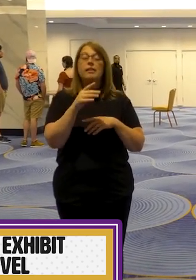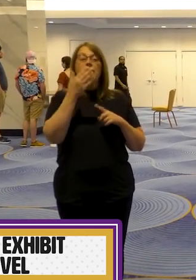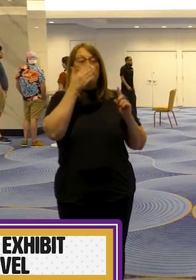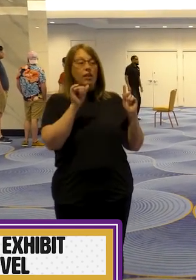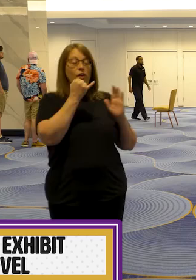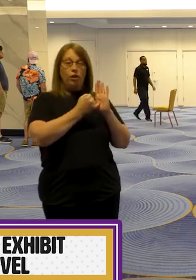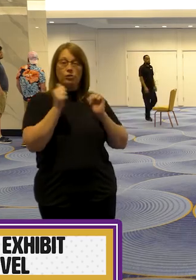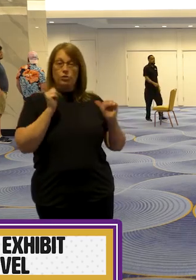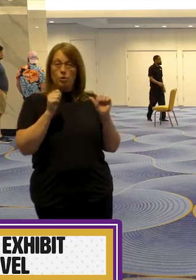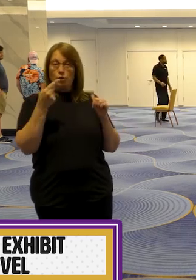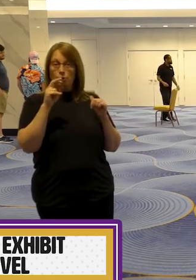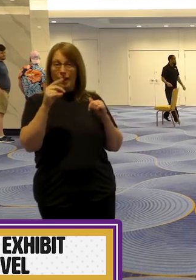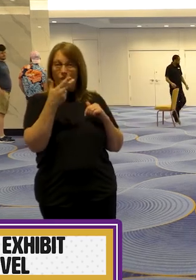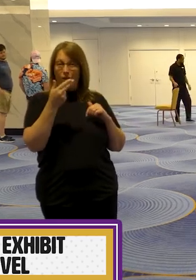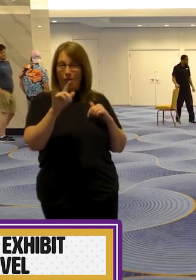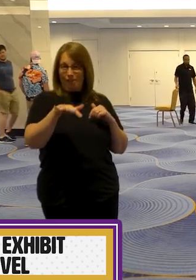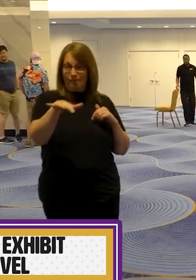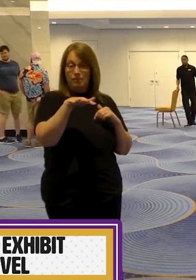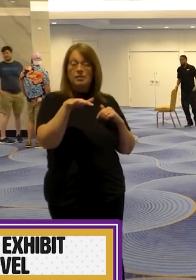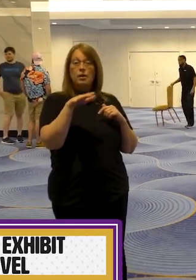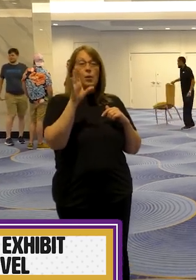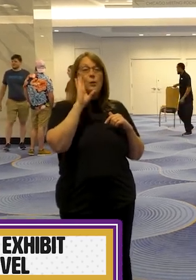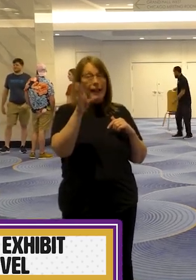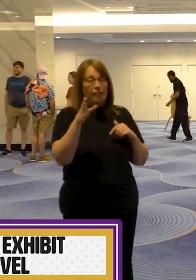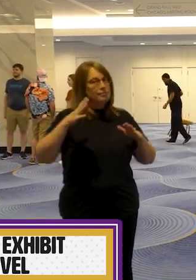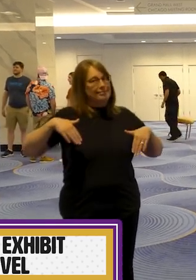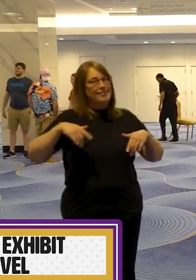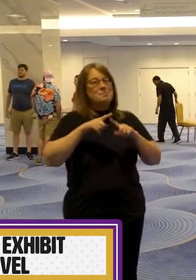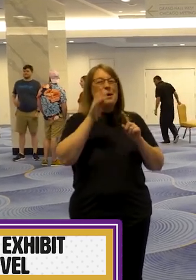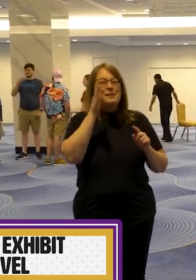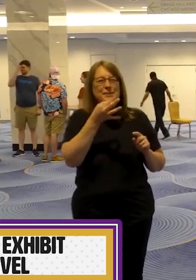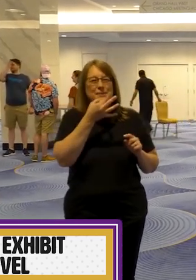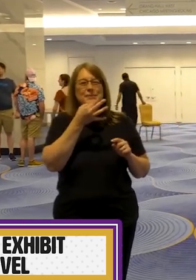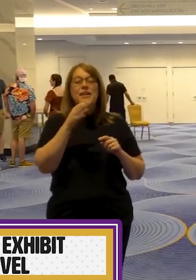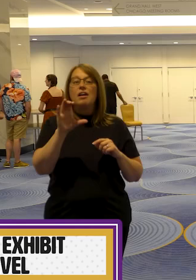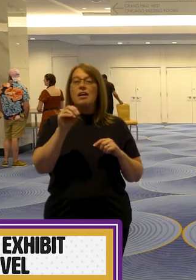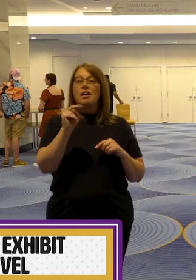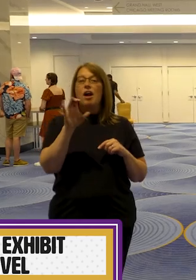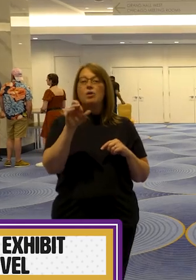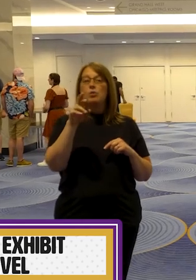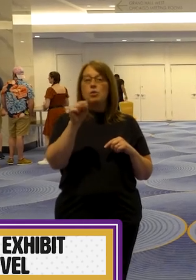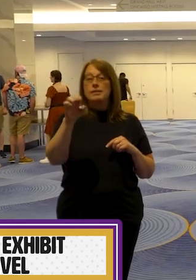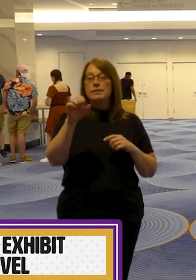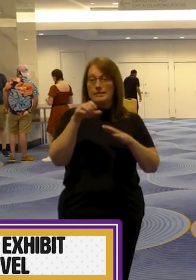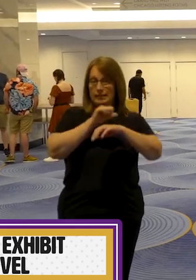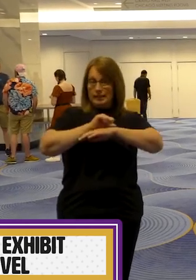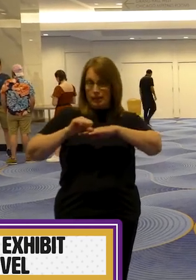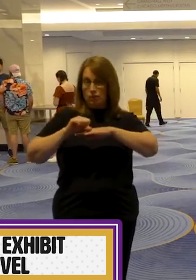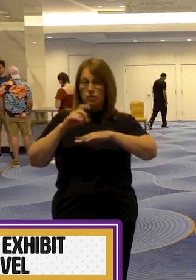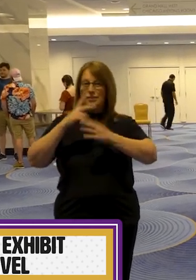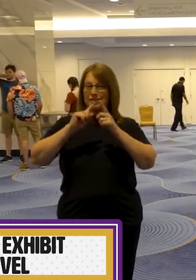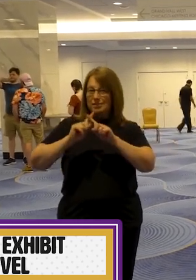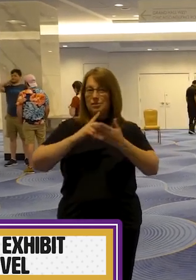show, in front of the Grand Halls, will be, not yet, but will be the concourse stage. There will be programming there throughout the